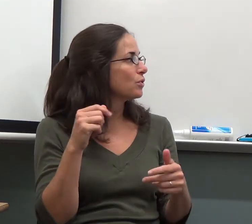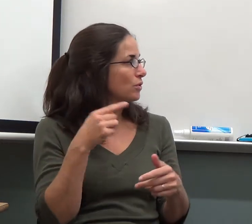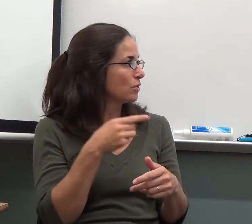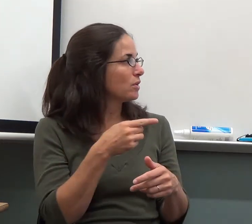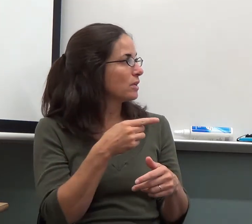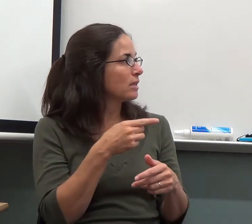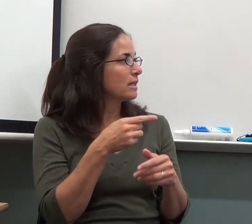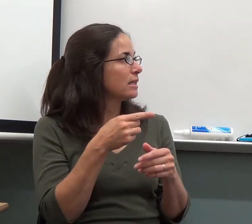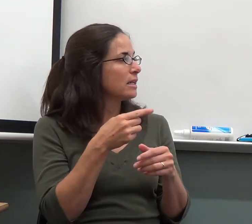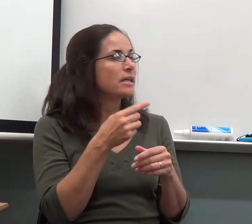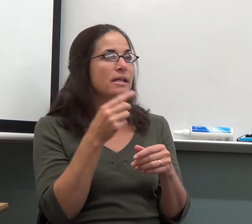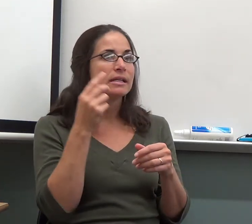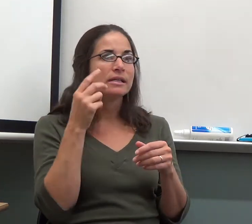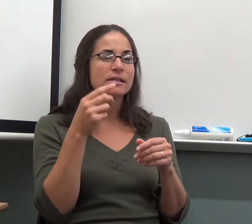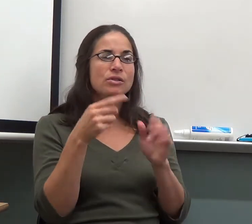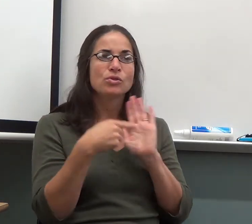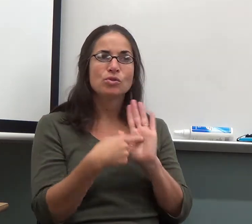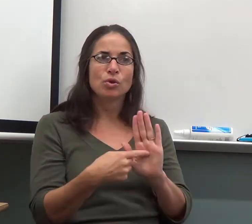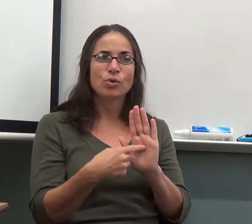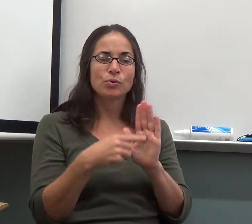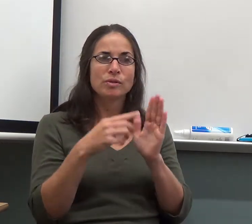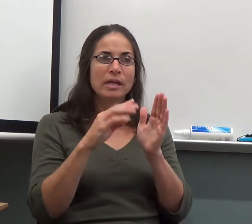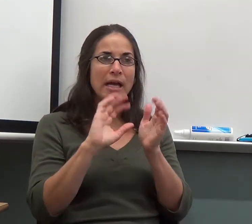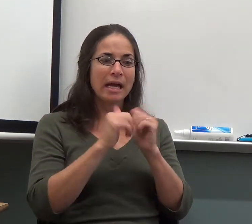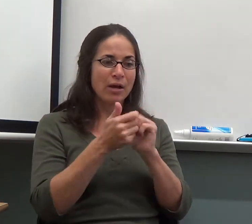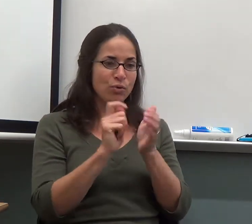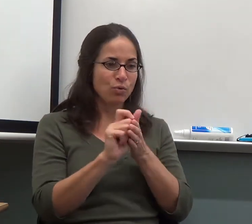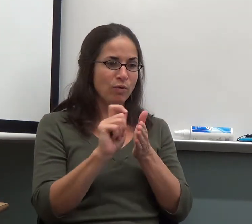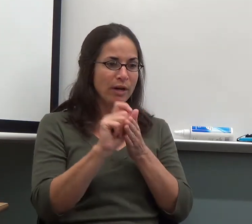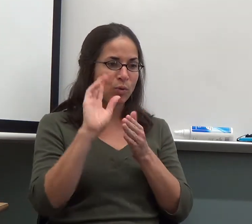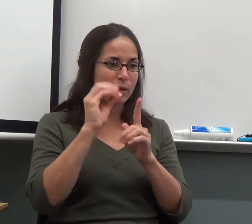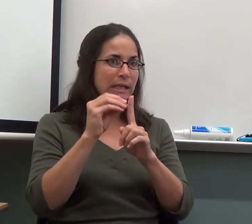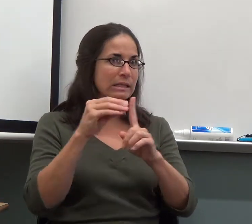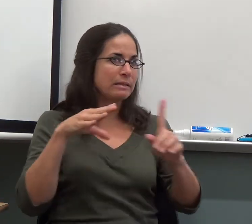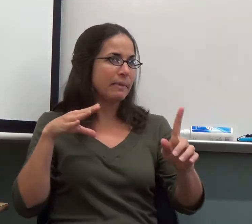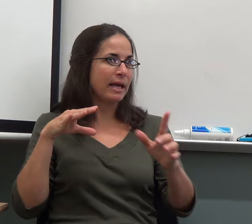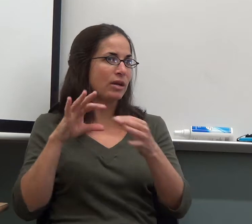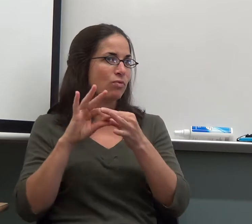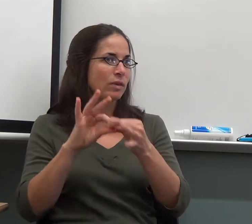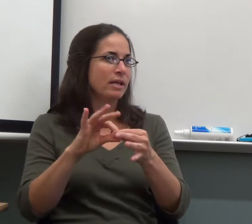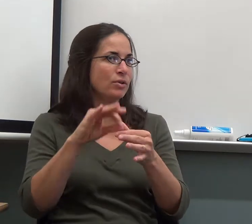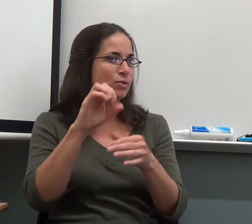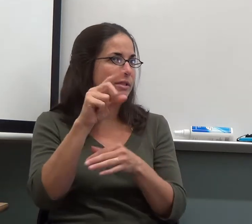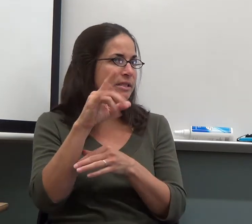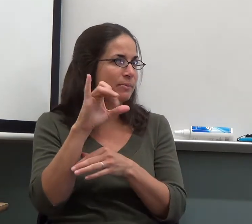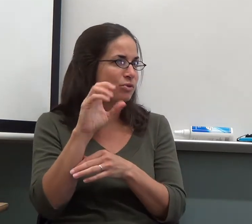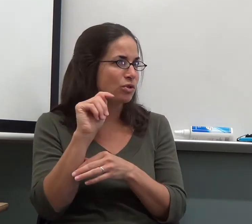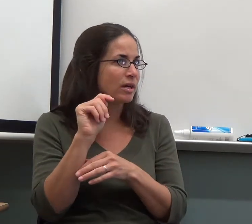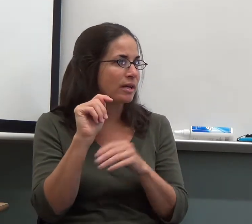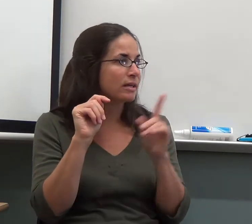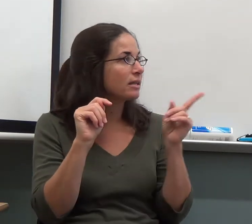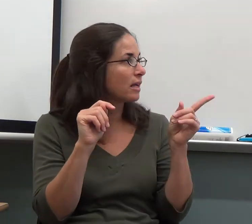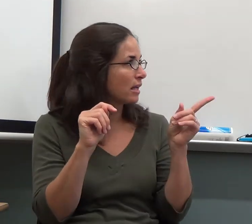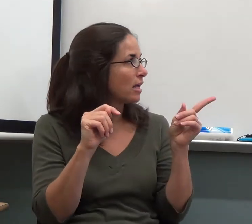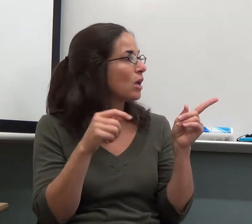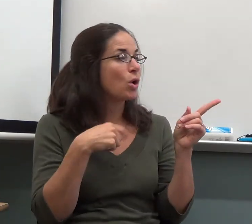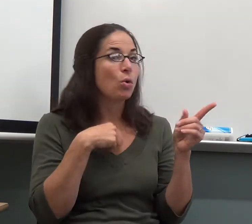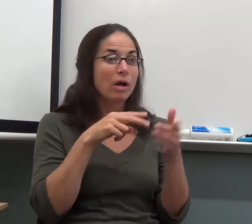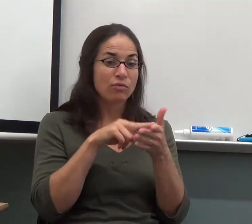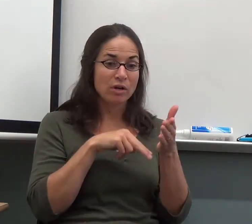me what the writer's going to develop about the subject, doesn't it? It tells me that it's hard to start. So